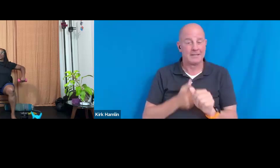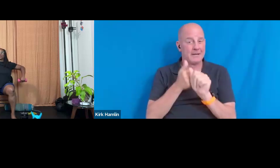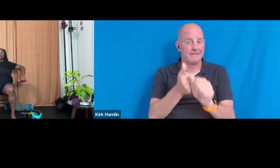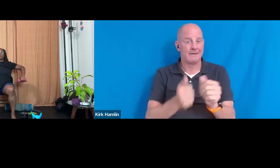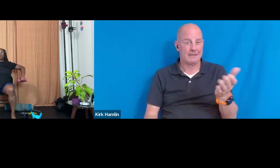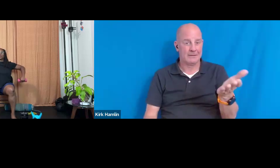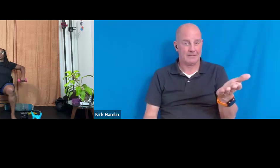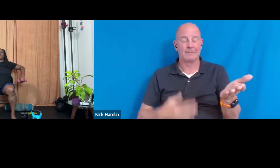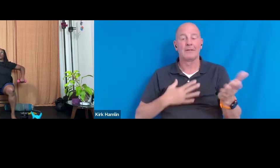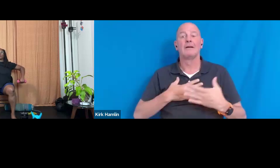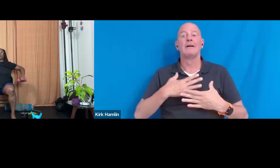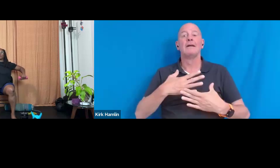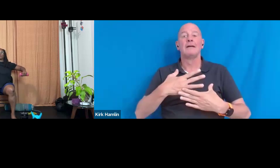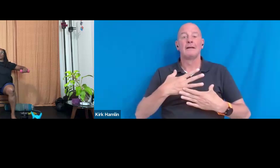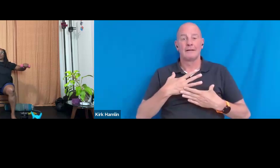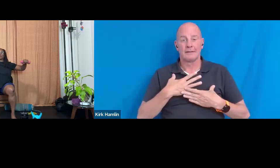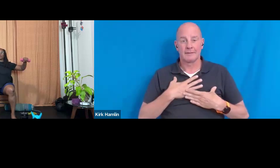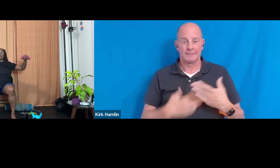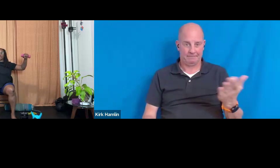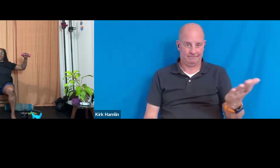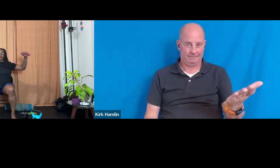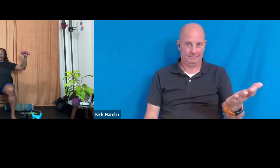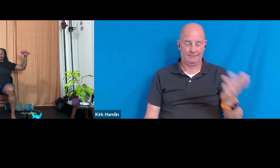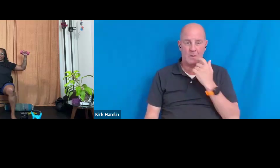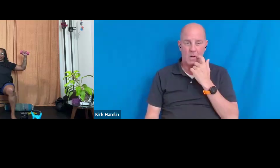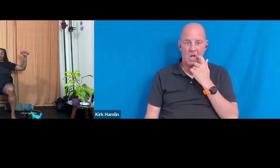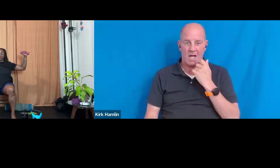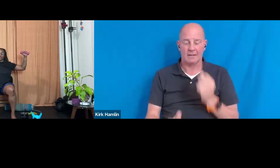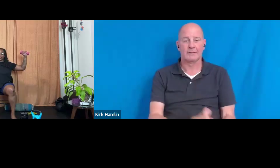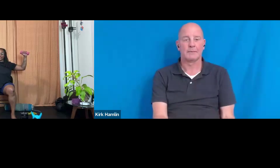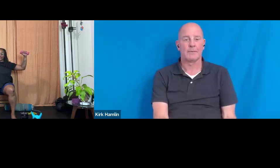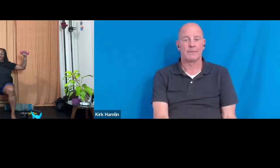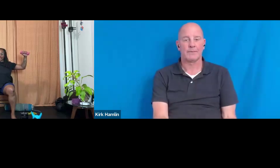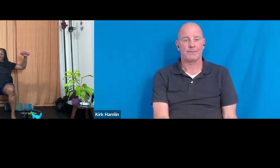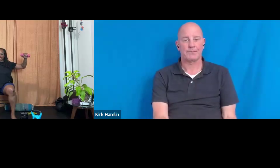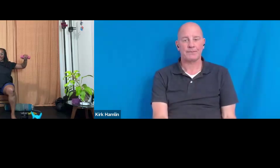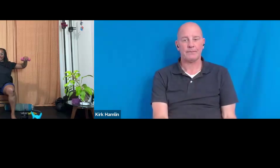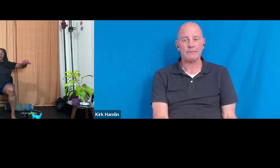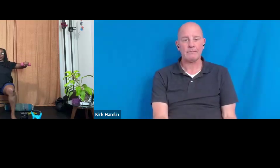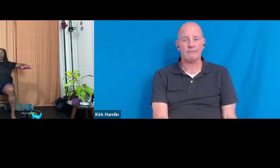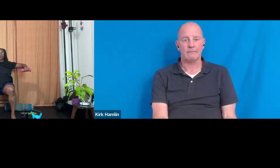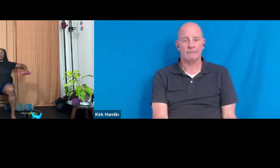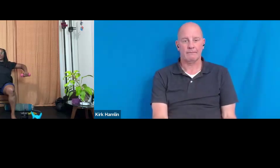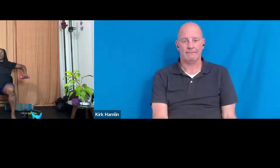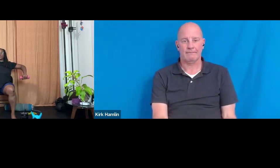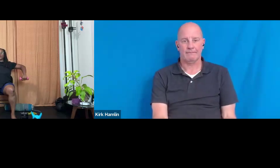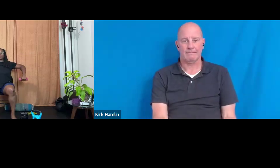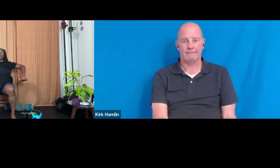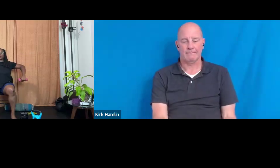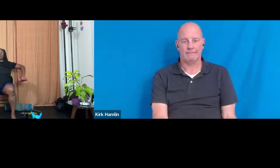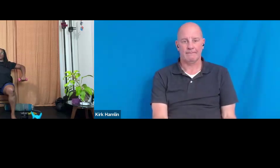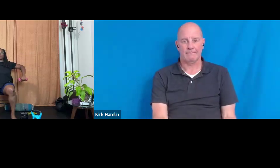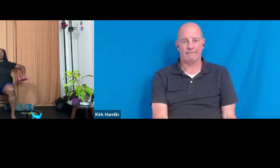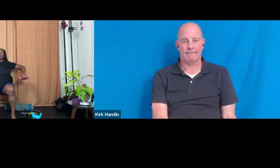Breathe. And here we go. Rotate those shoulders and